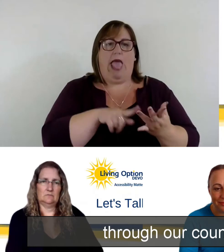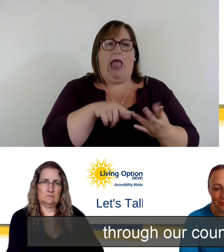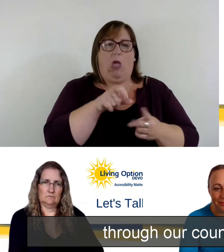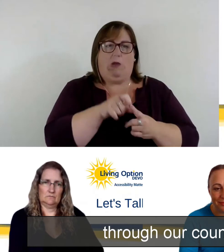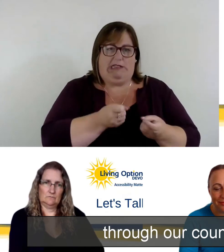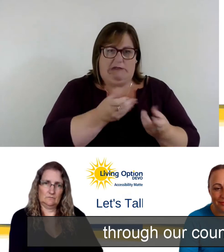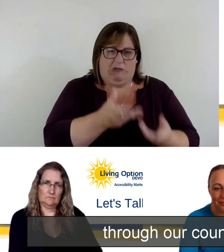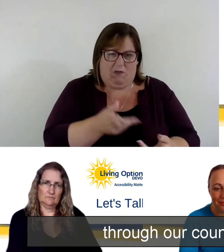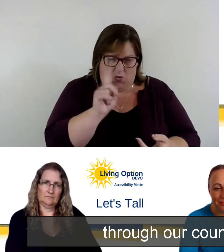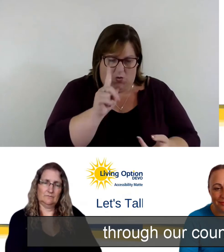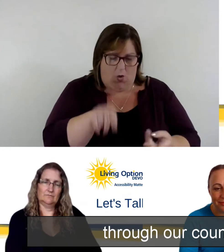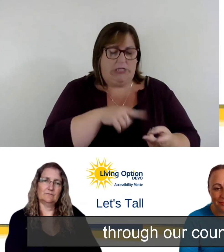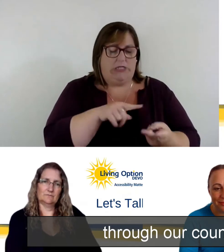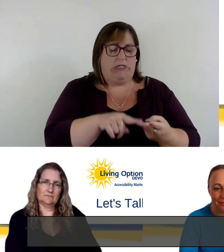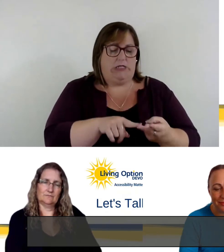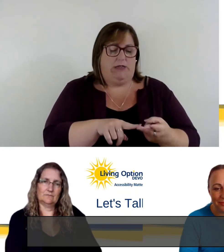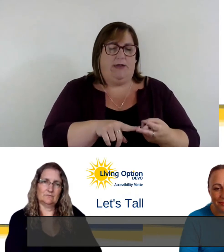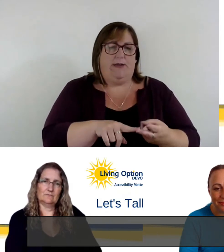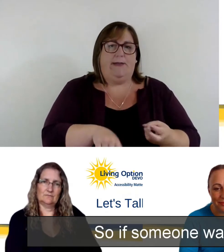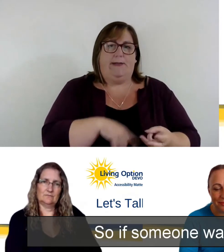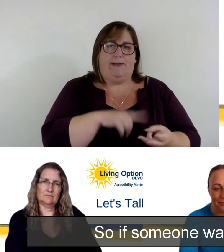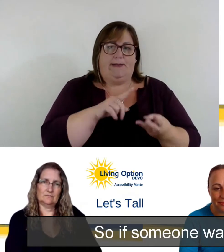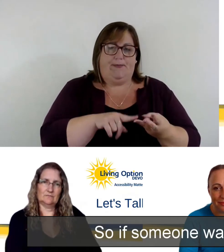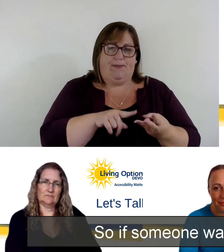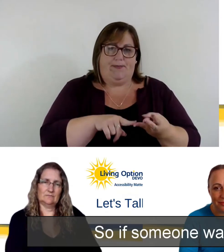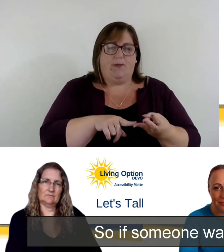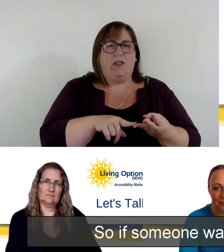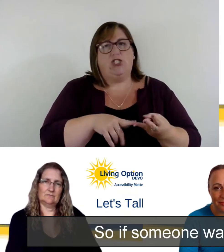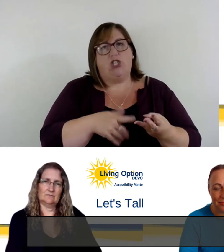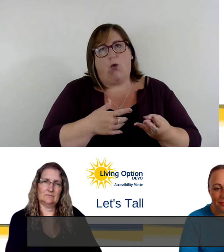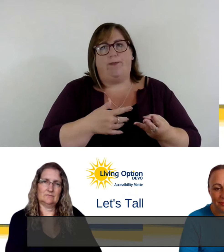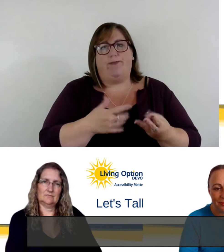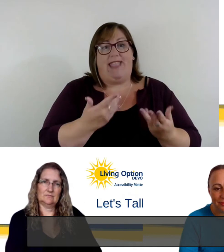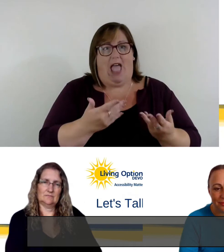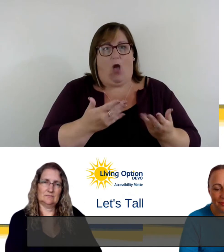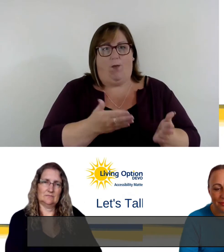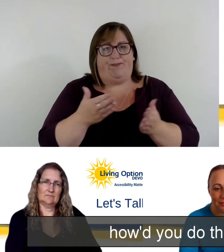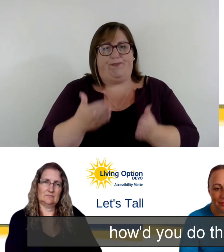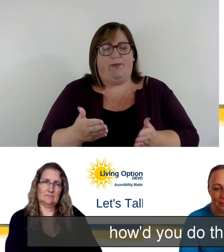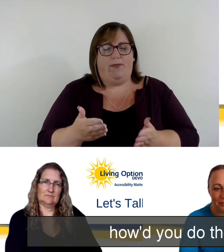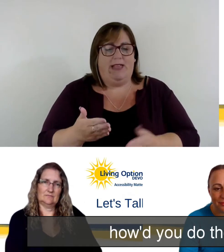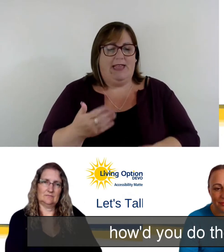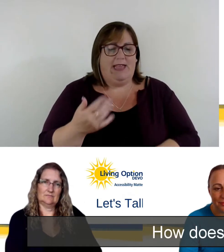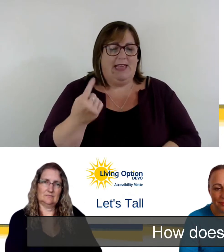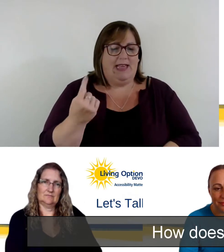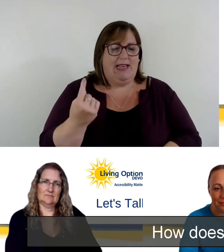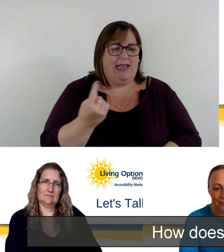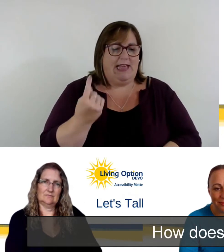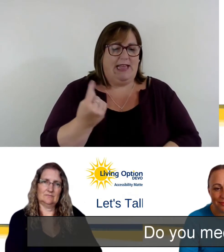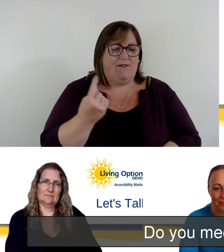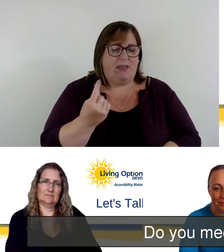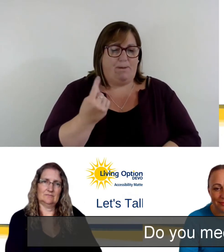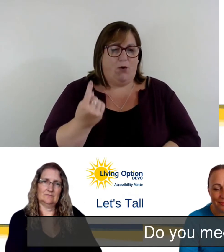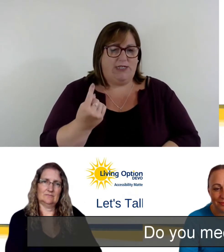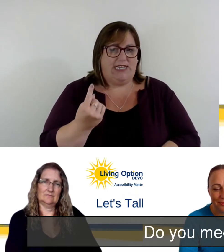through our counselling service. So if someone was coming to you, how do you do the counselling? How does it work?